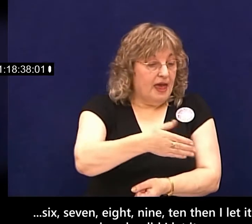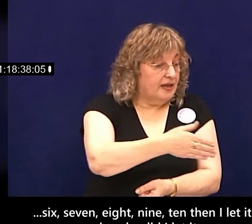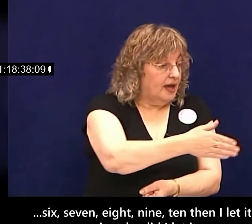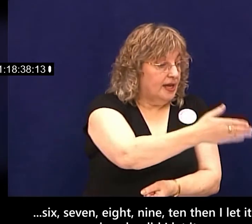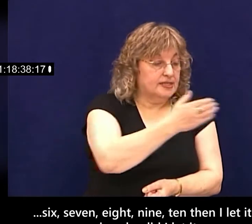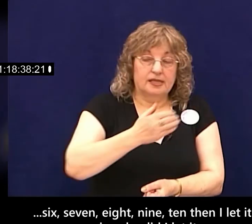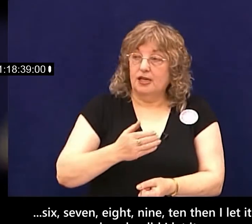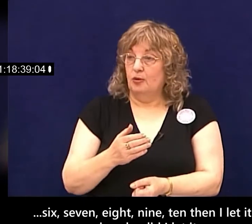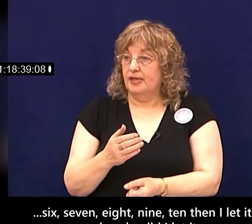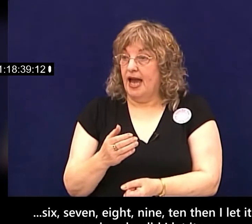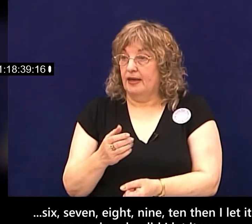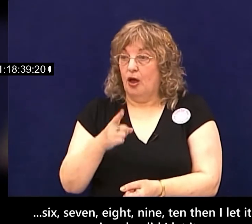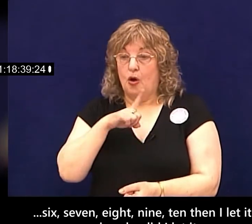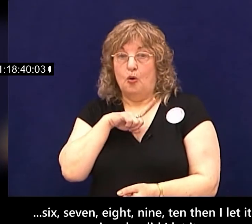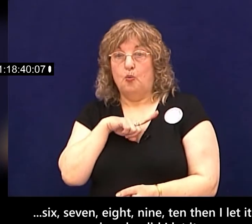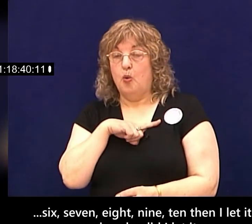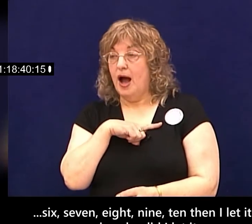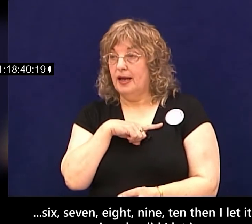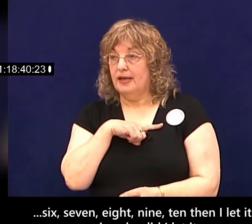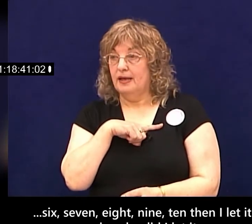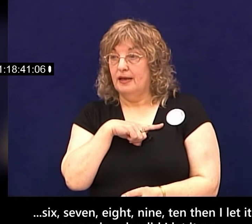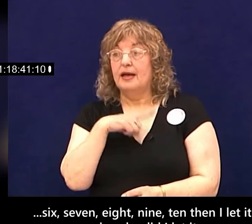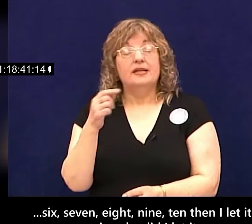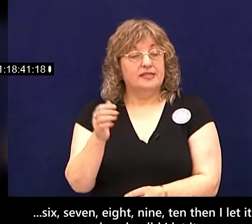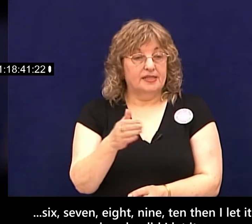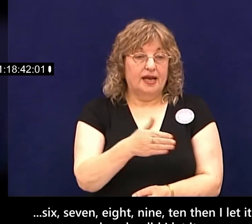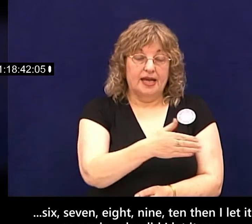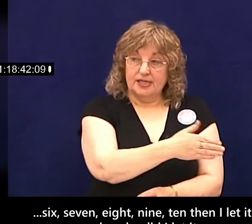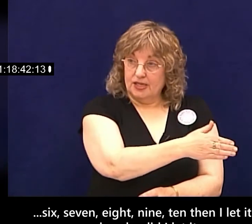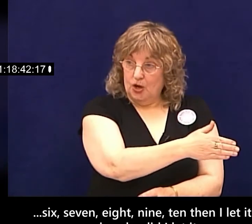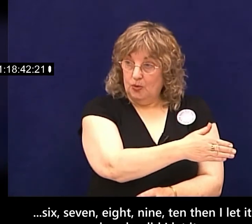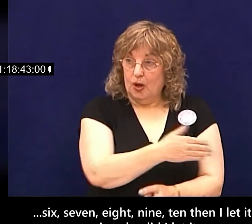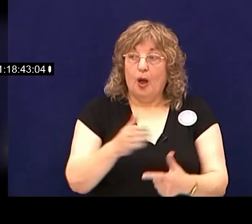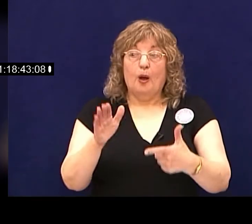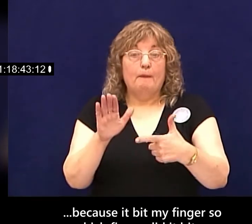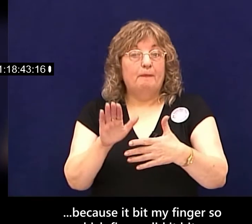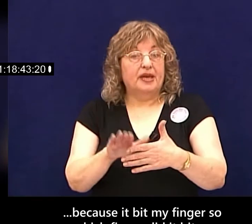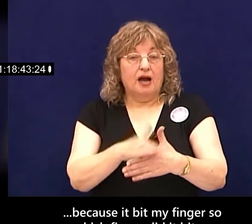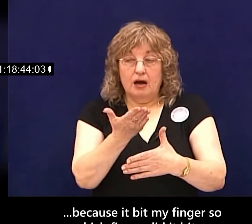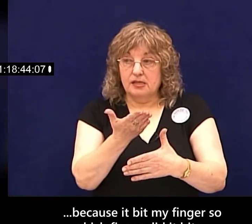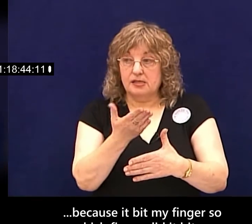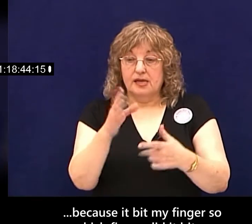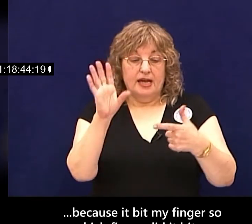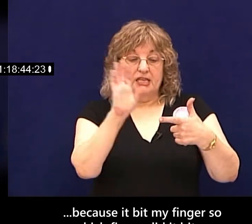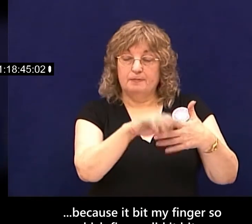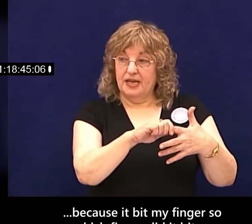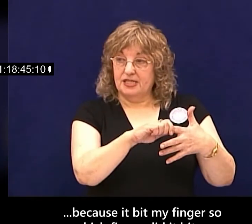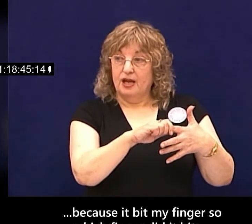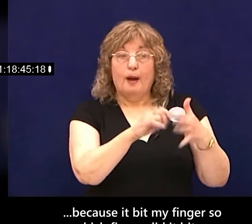I let it go again. Why did I let it go? Because it bit